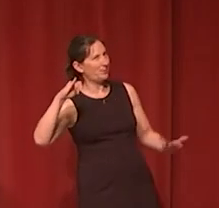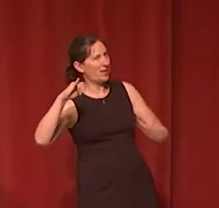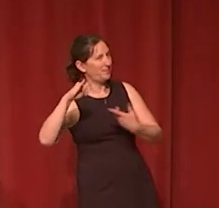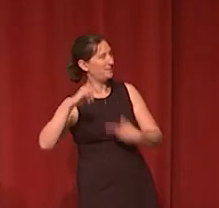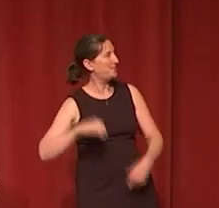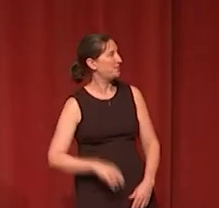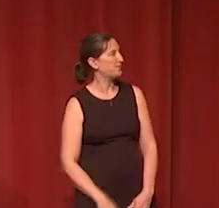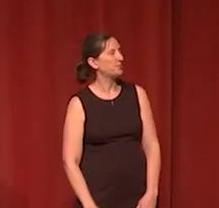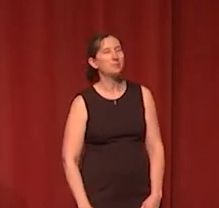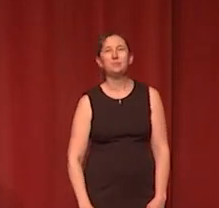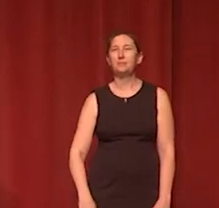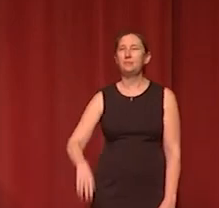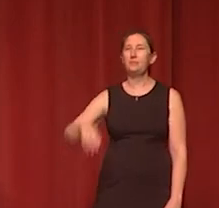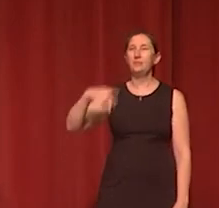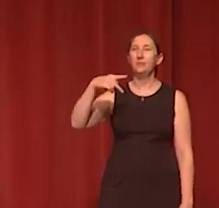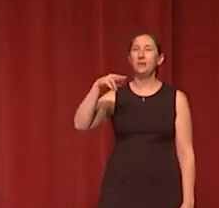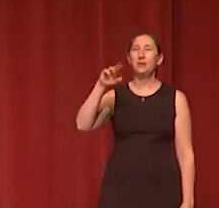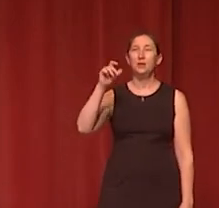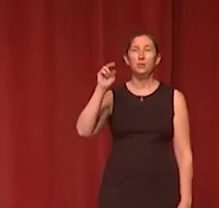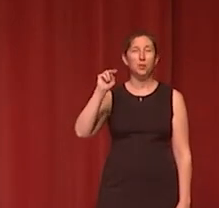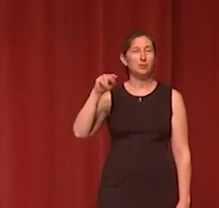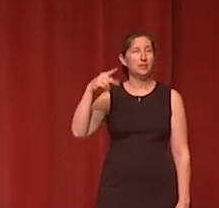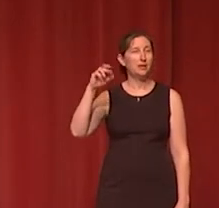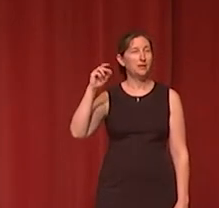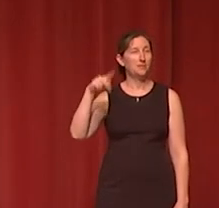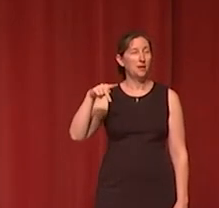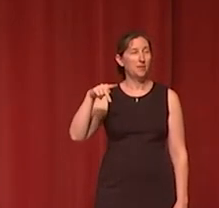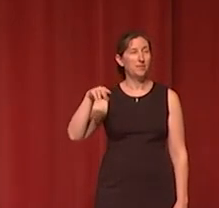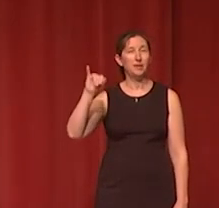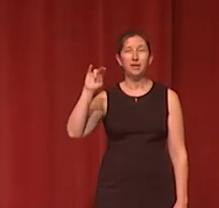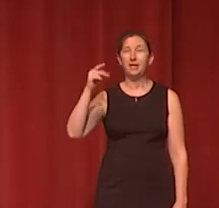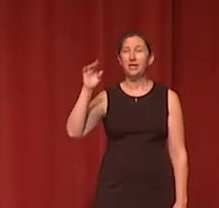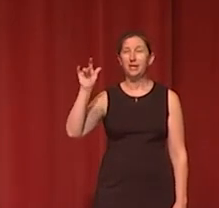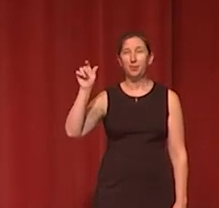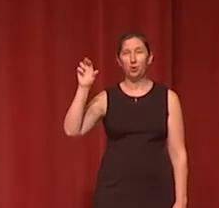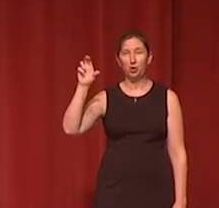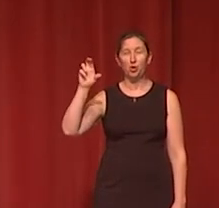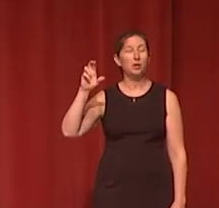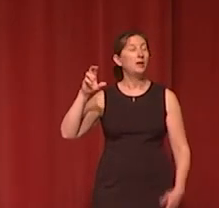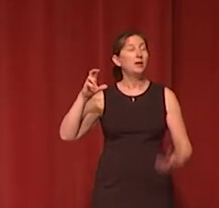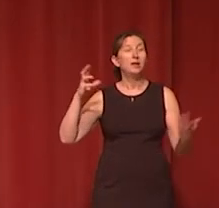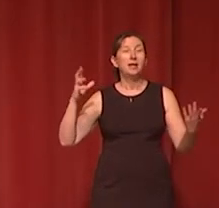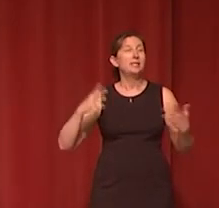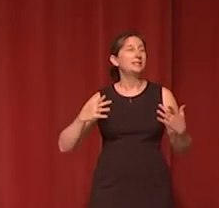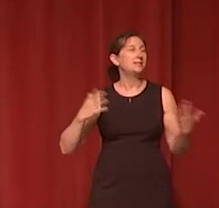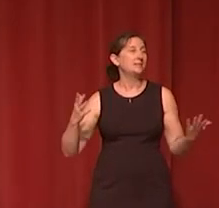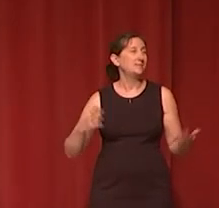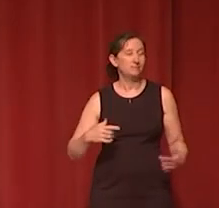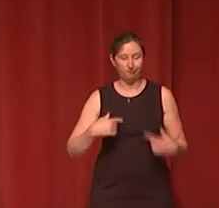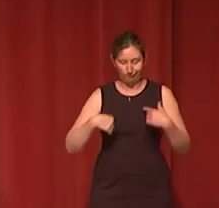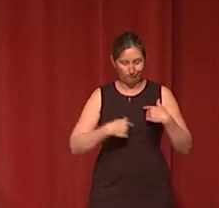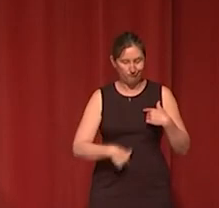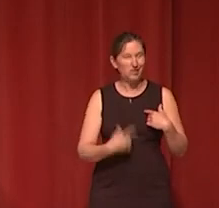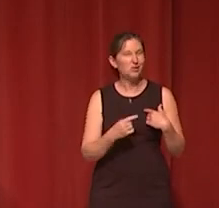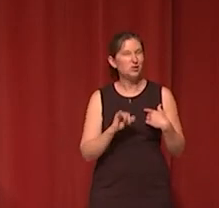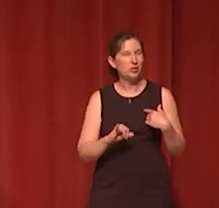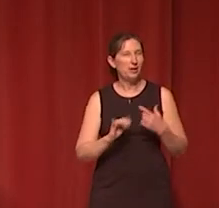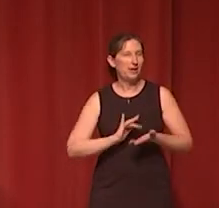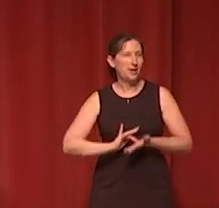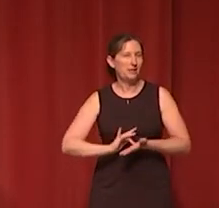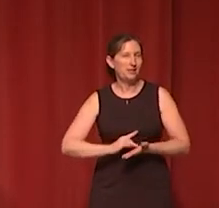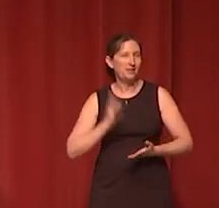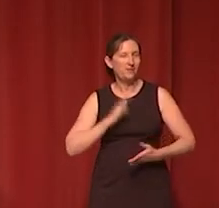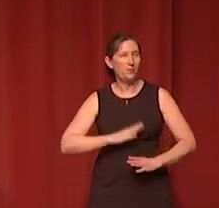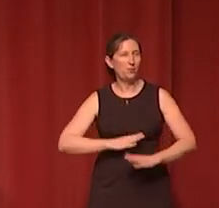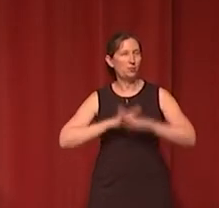Well, those are the famous GI medications to help reduce gastric reflux